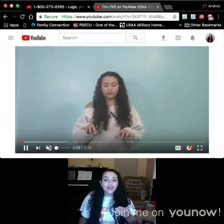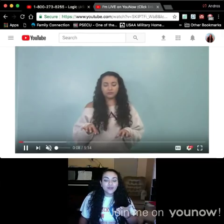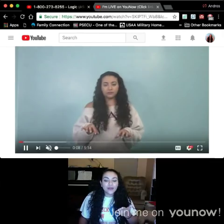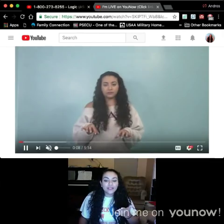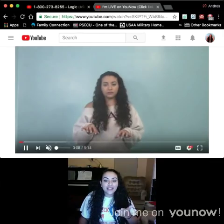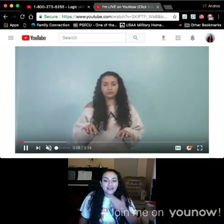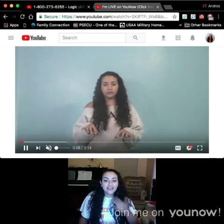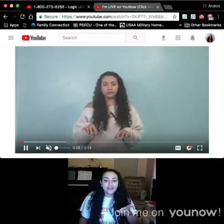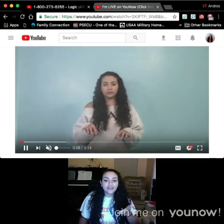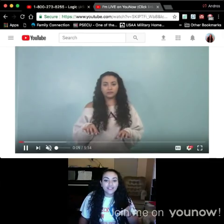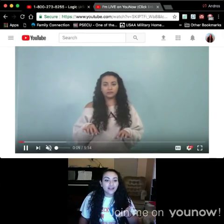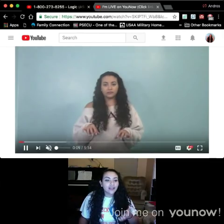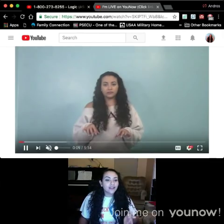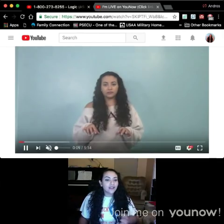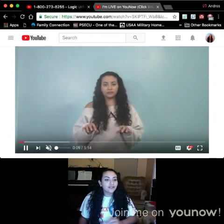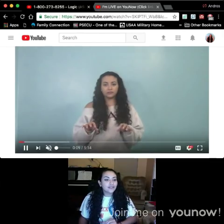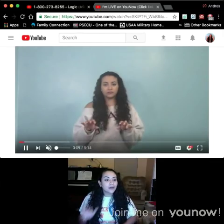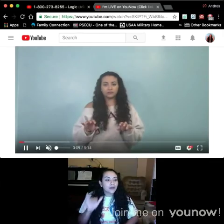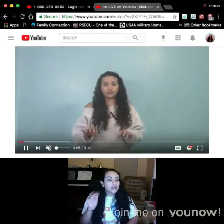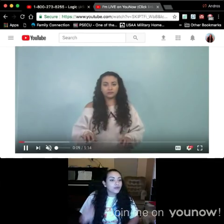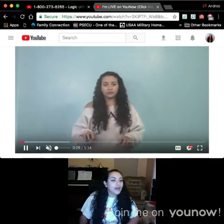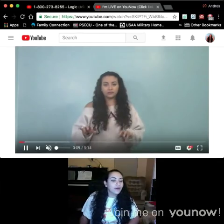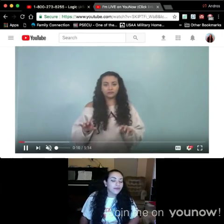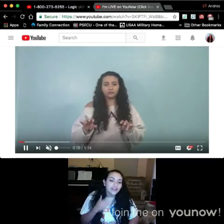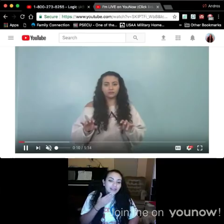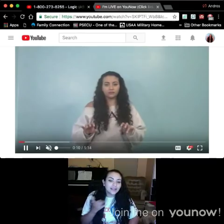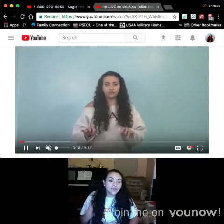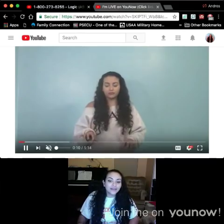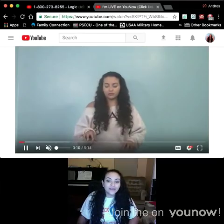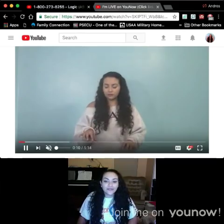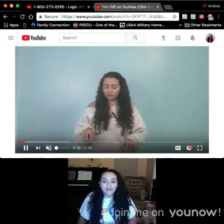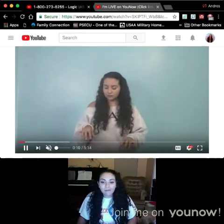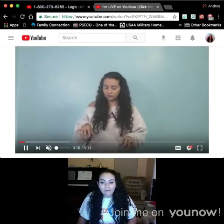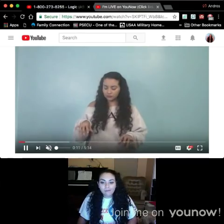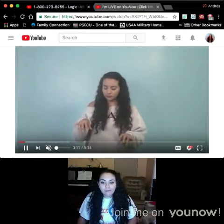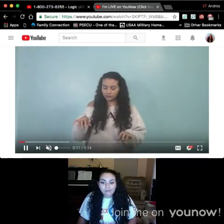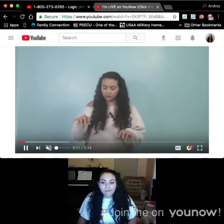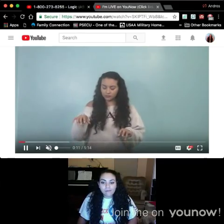Thank you to whoever shared. Thank you for sharing the live stream on YouNow. Thank you.